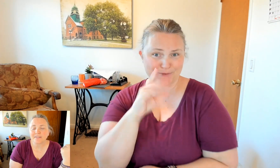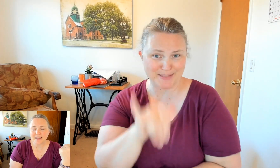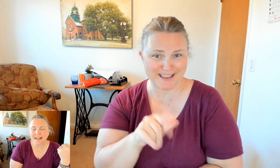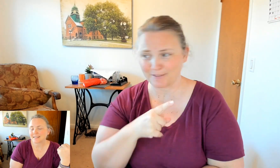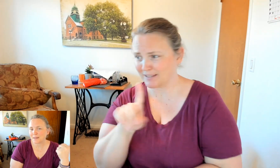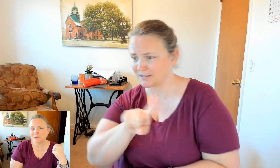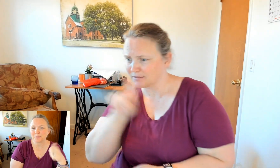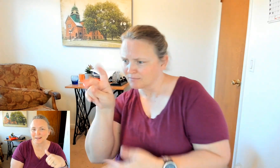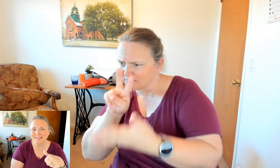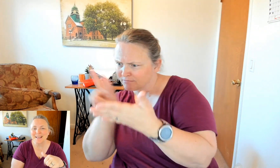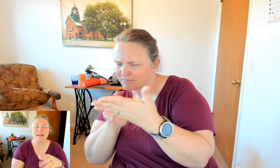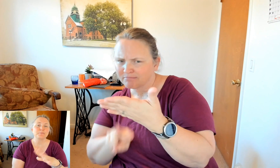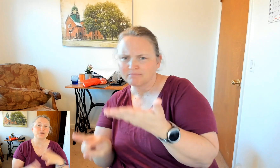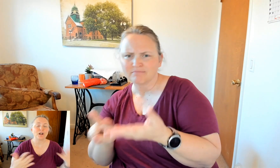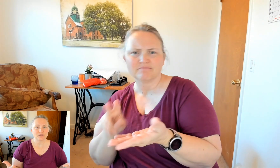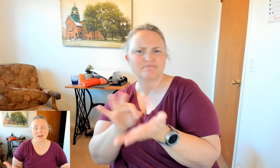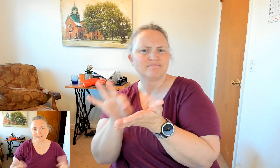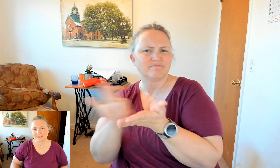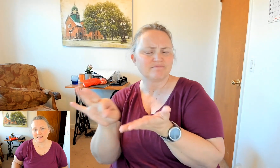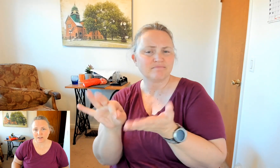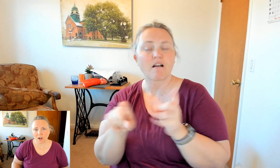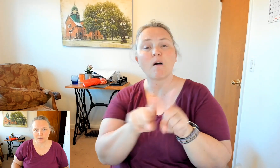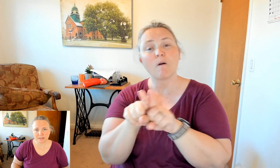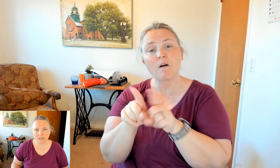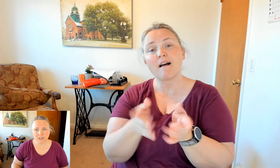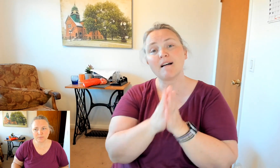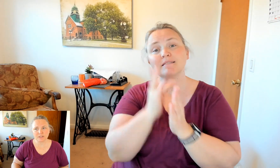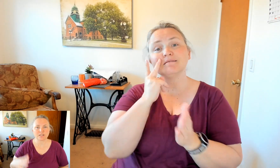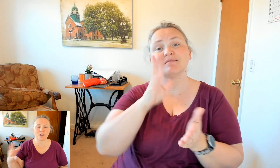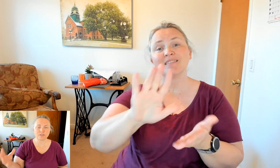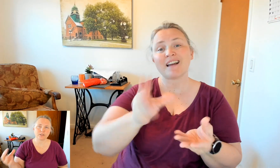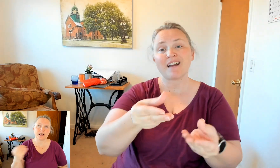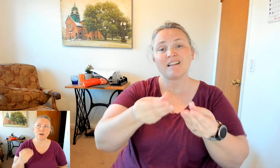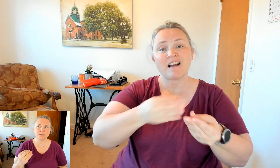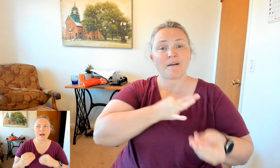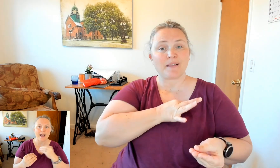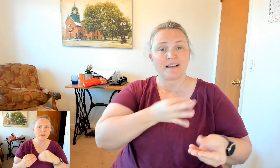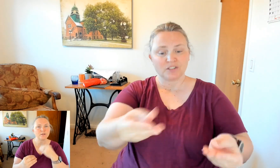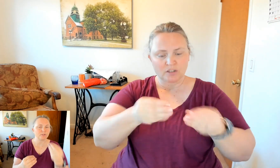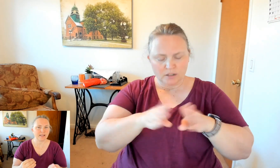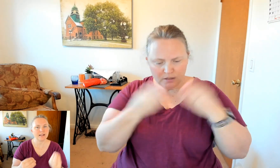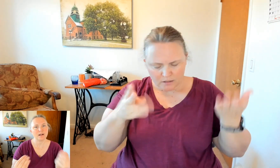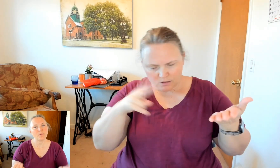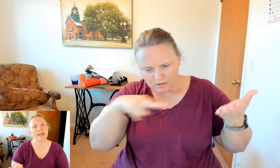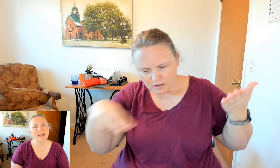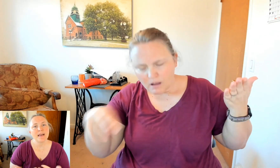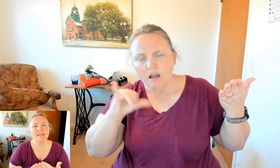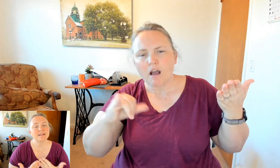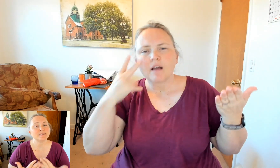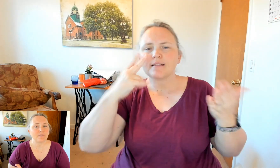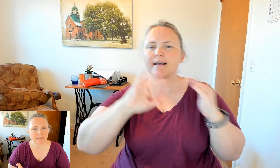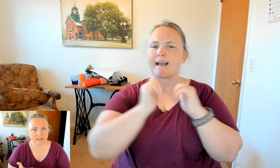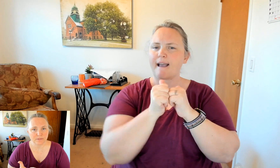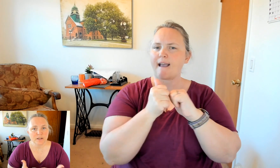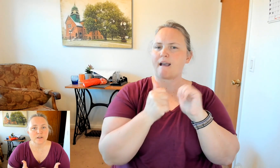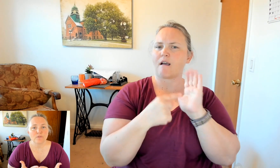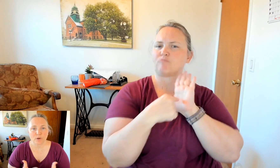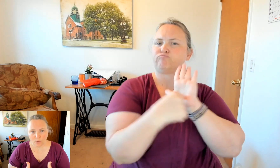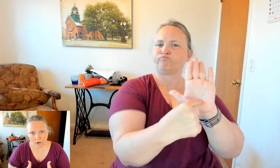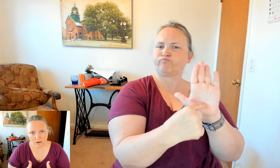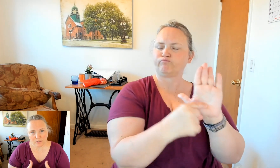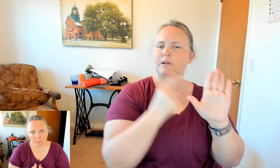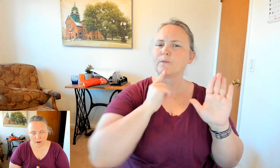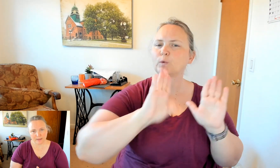even have to ask them directly, but you can also ask to see their documentation, which is also going to help how to present in a way that is effective